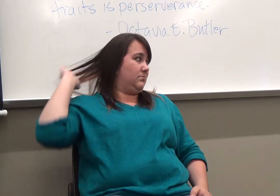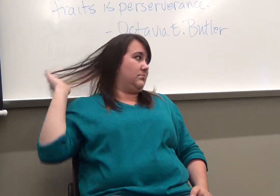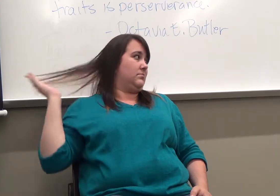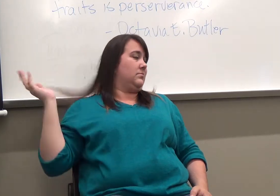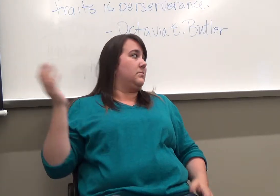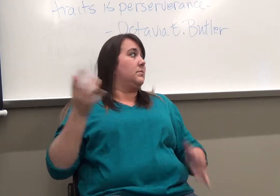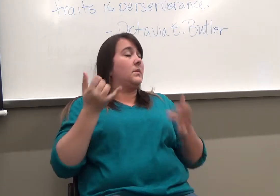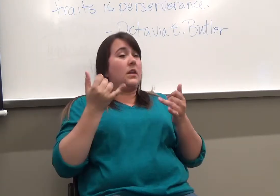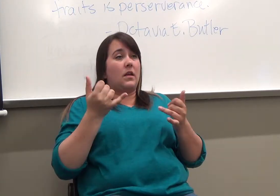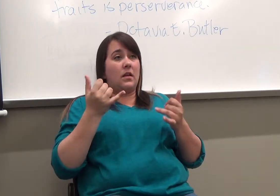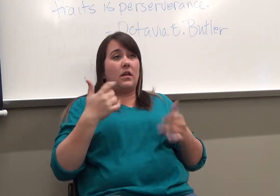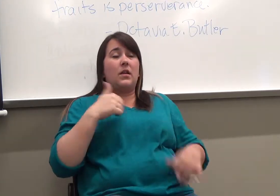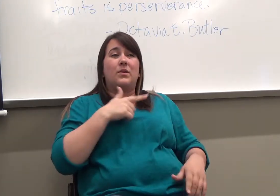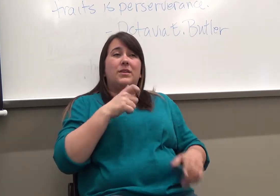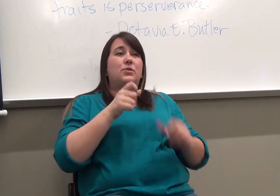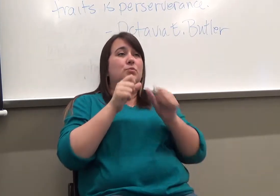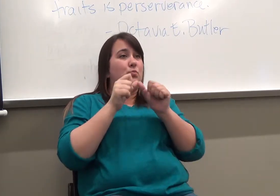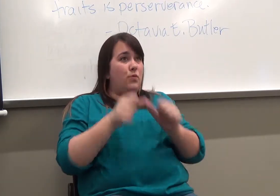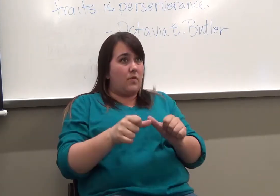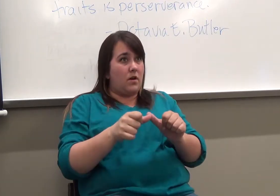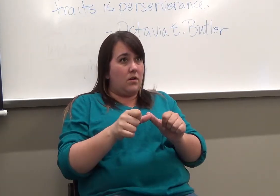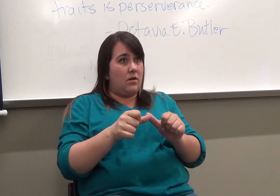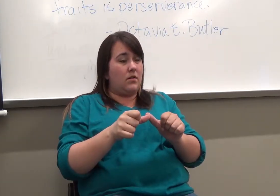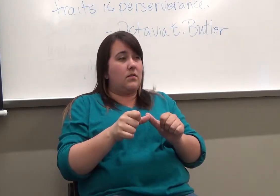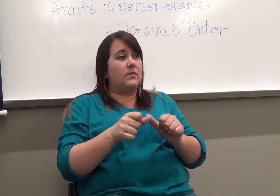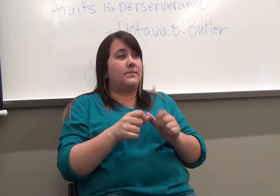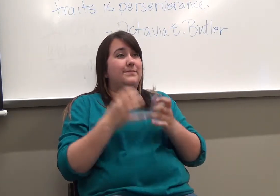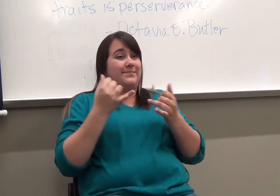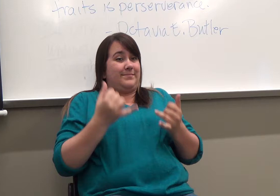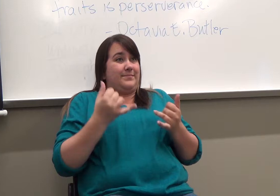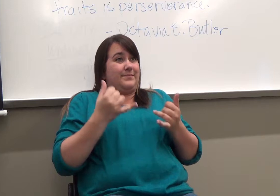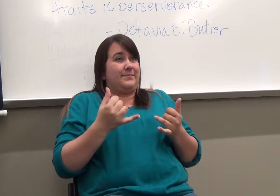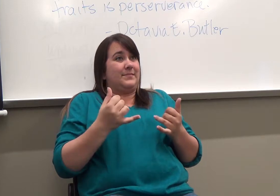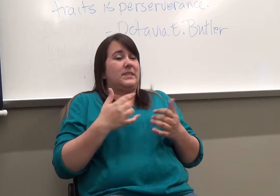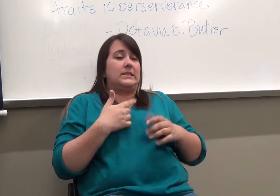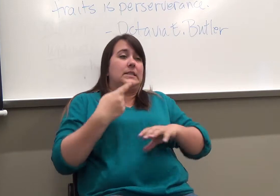Now, we need to move on. This is the day when we're making a big,